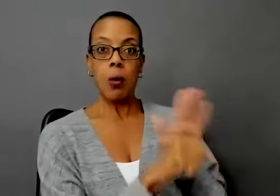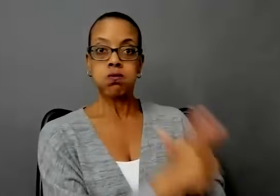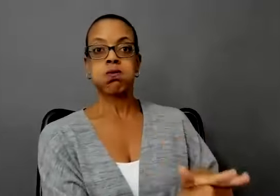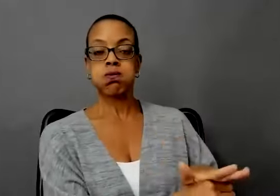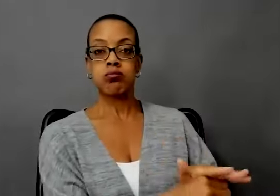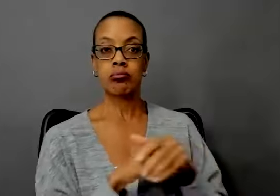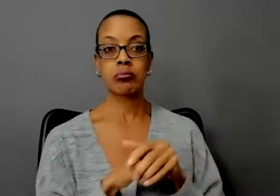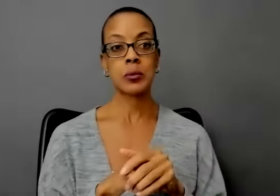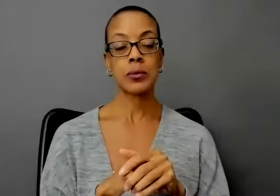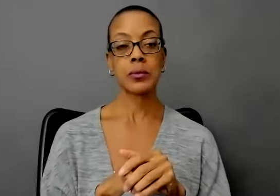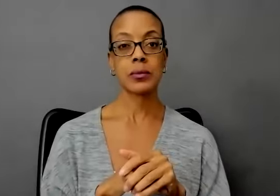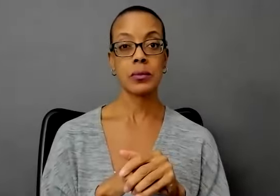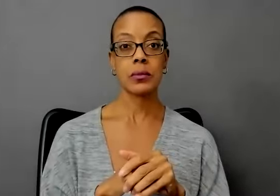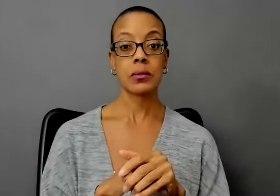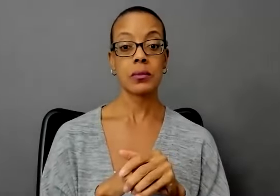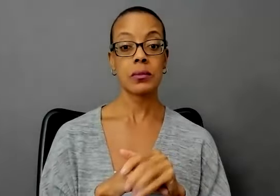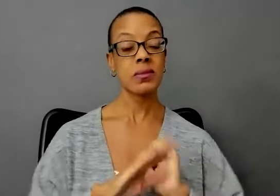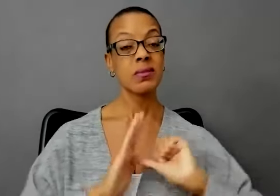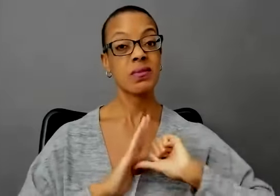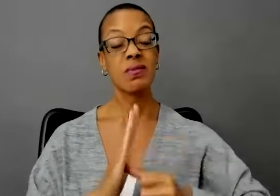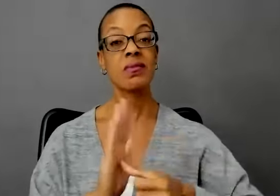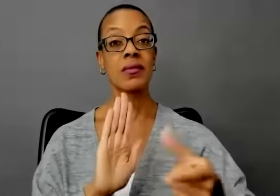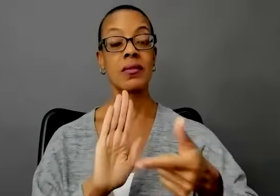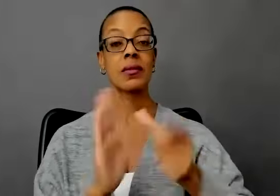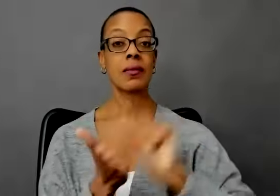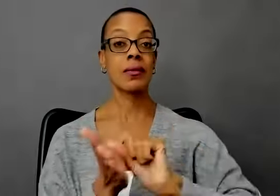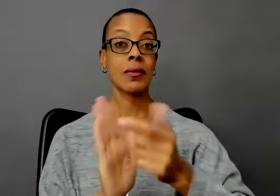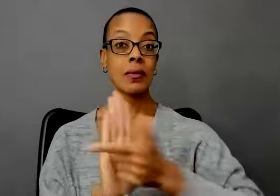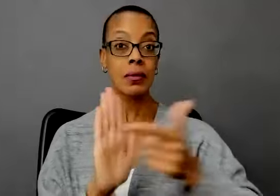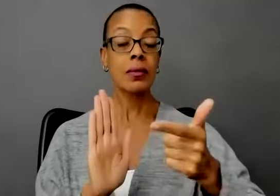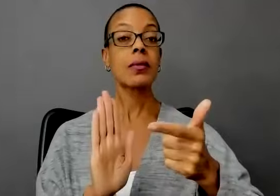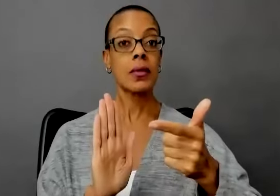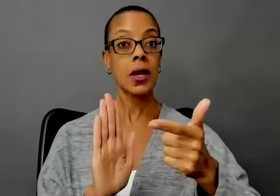Strict enforcement of publication bans may lift transparency and accountability in the legal system,